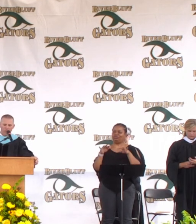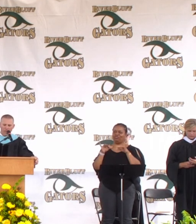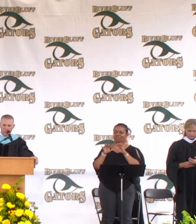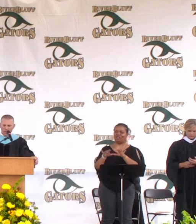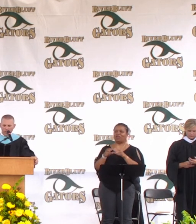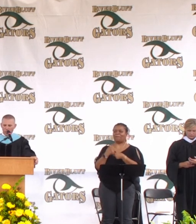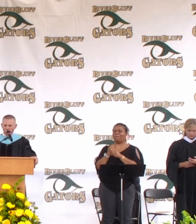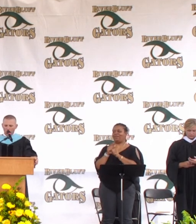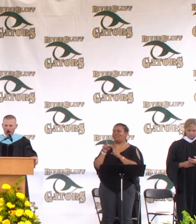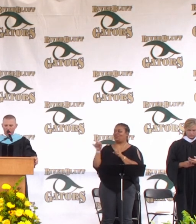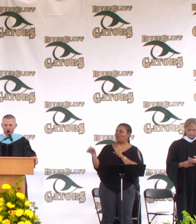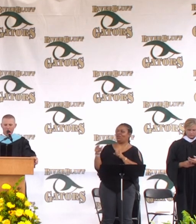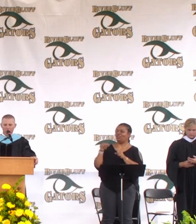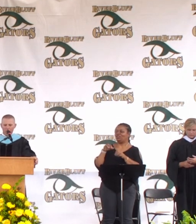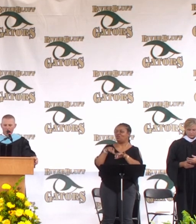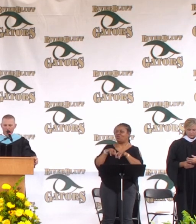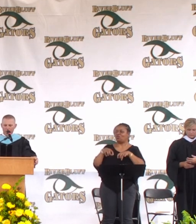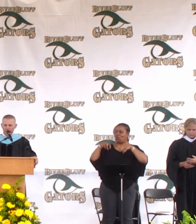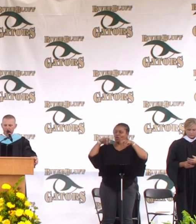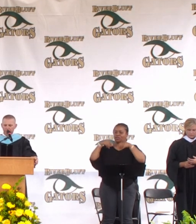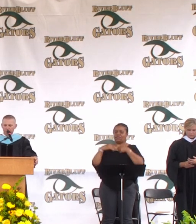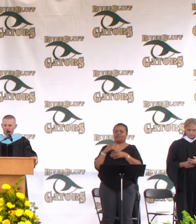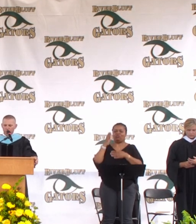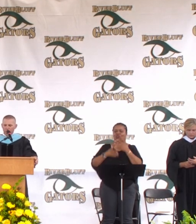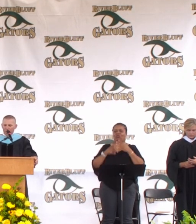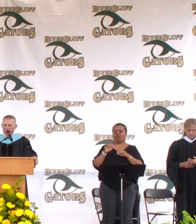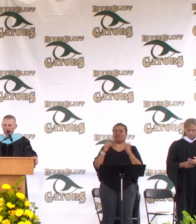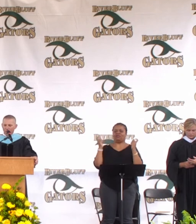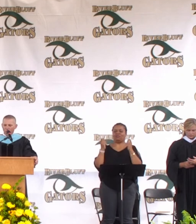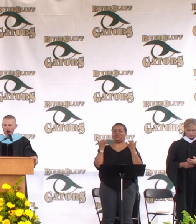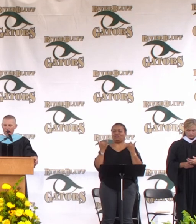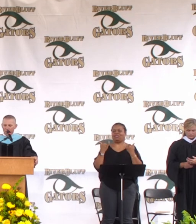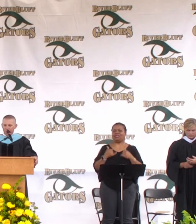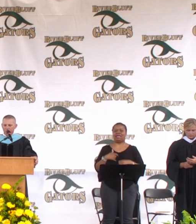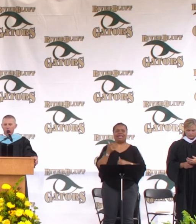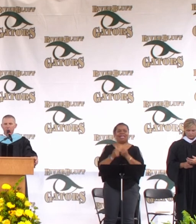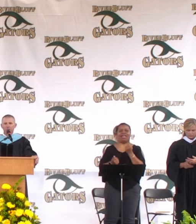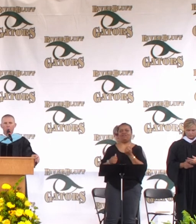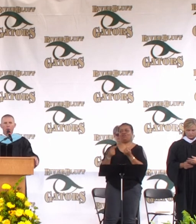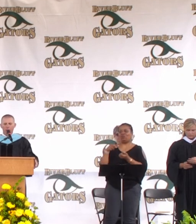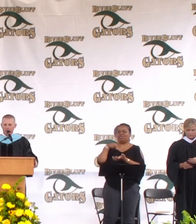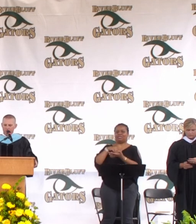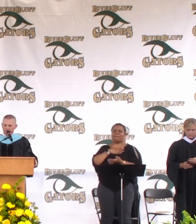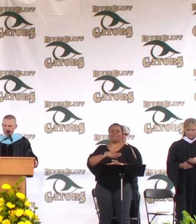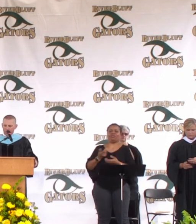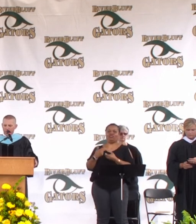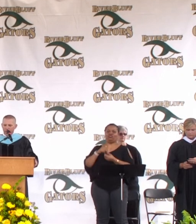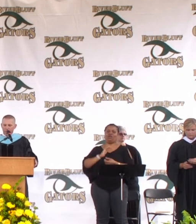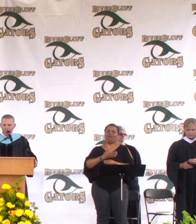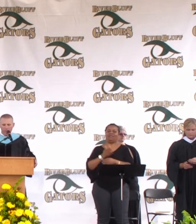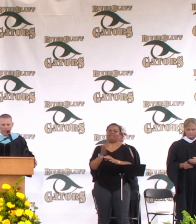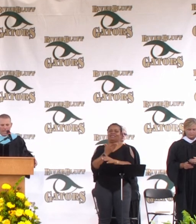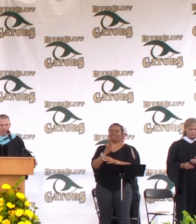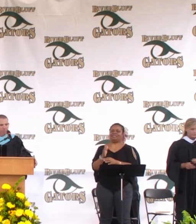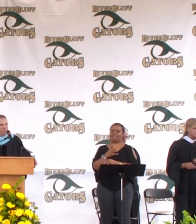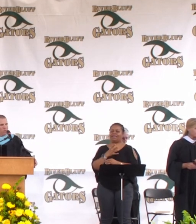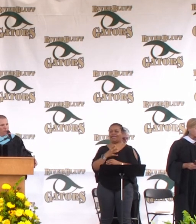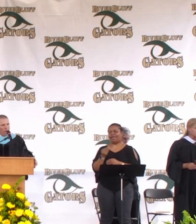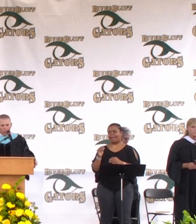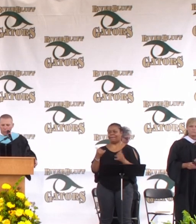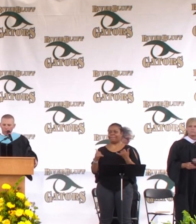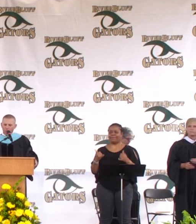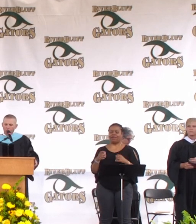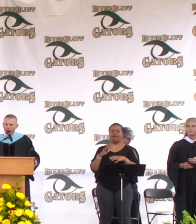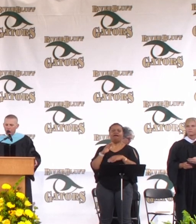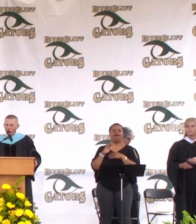special music as we conclude our ceremony today. As everyone rises, please join us in the singing and playing